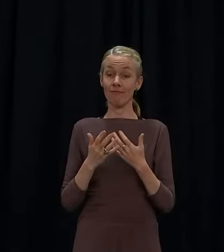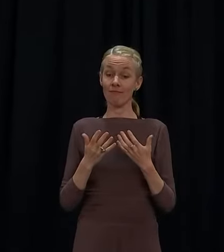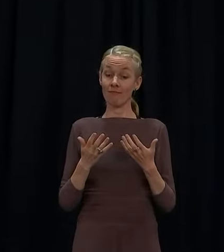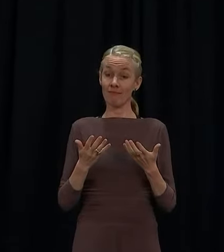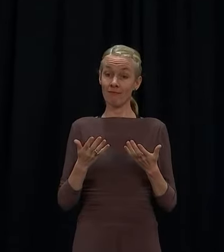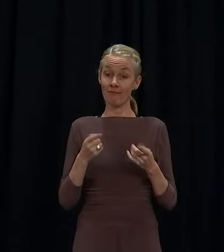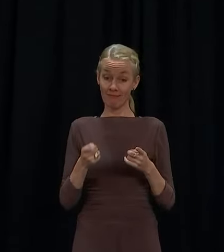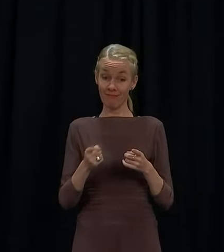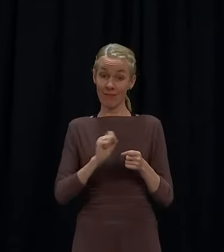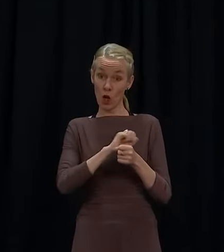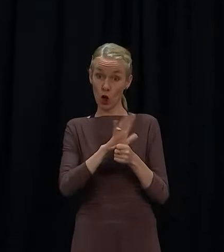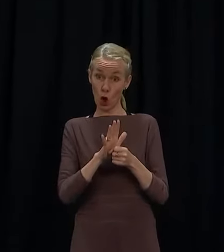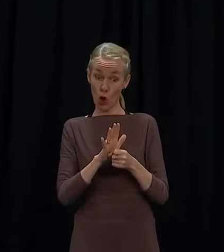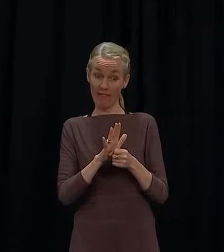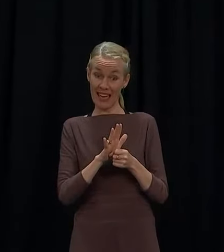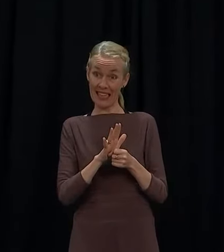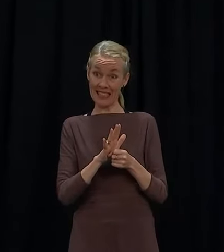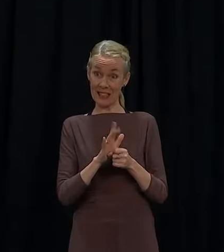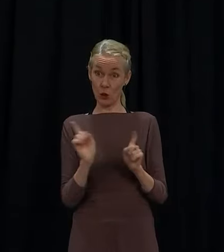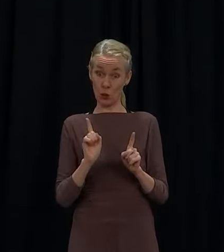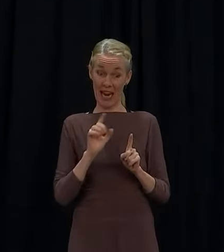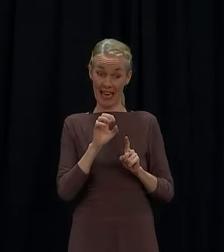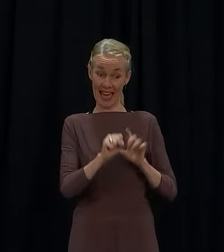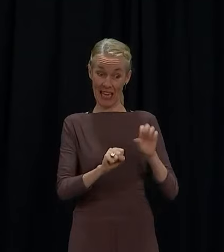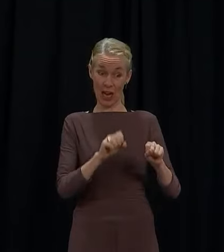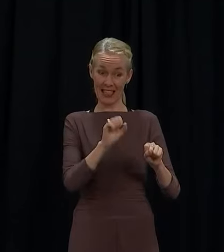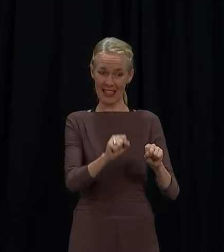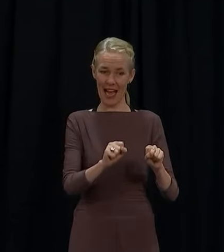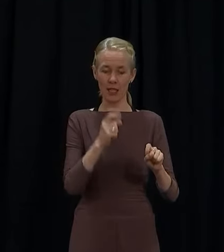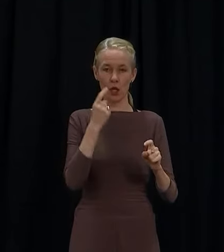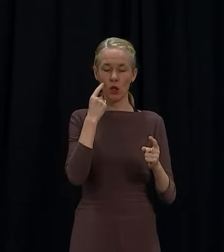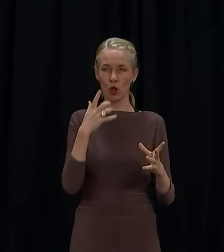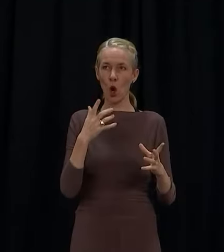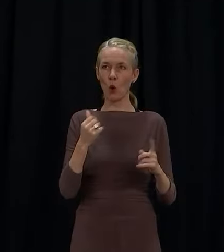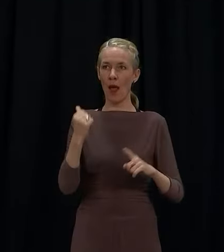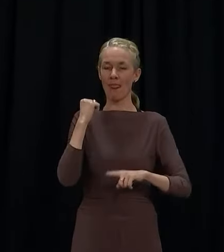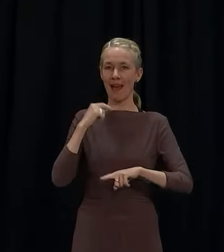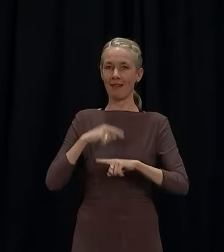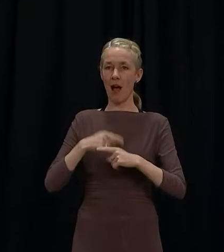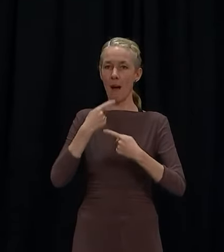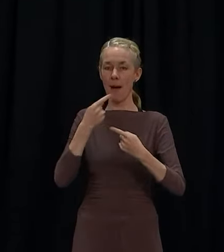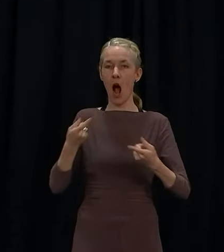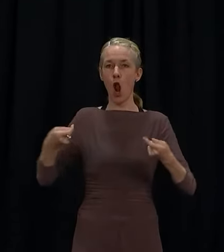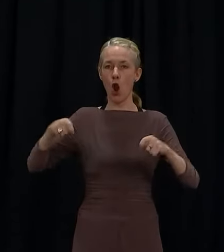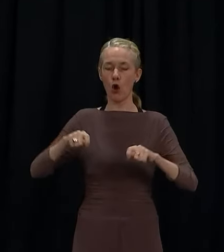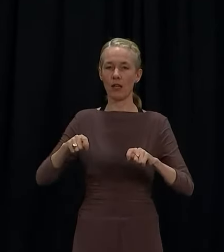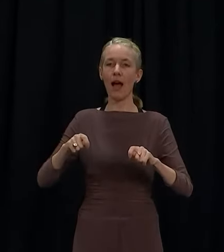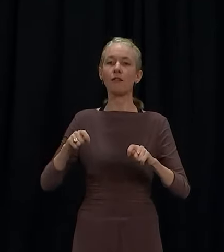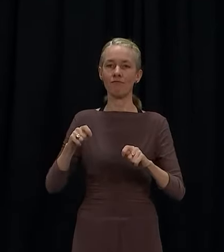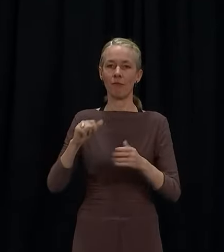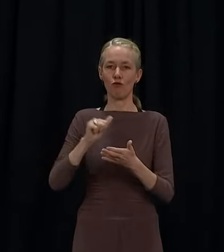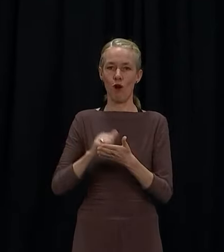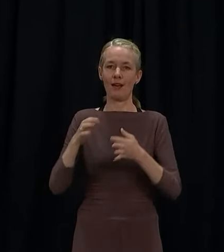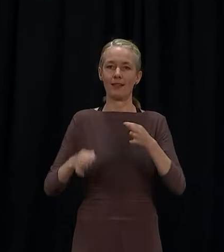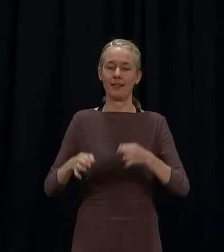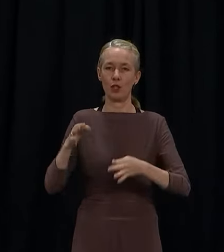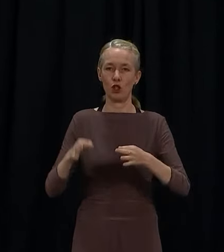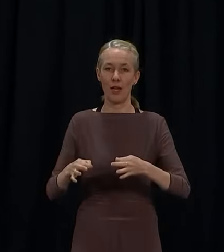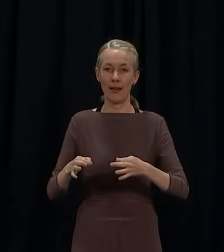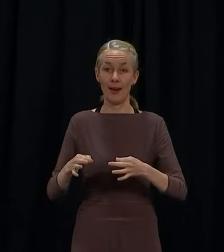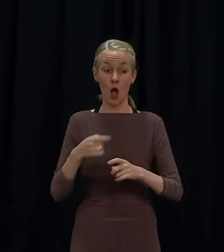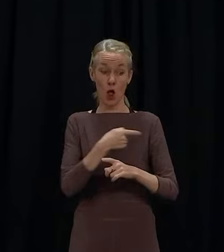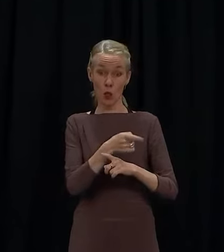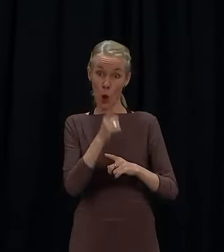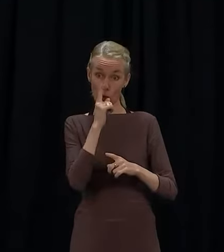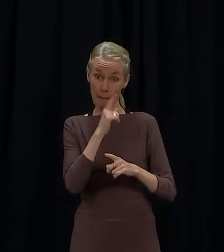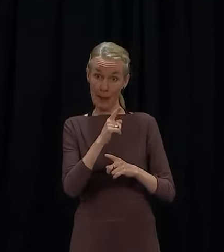completely justifies the lockdown, because those people were infected before lockdown. They weren't